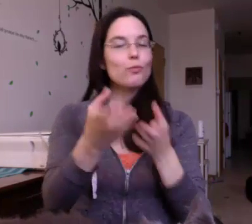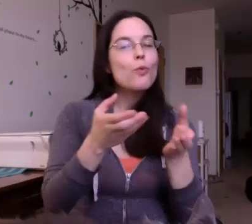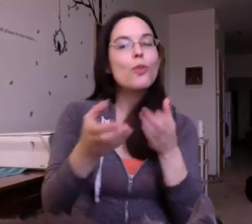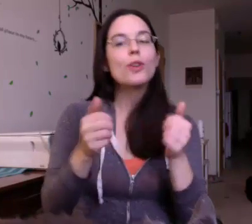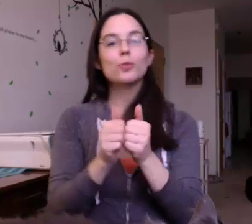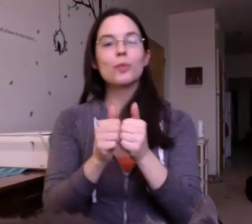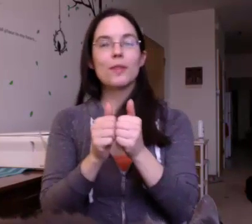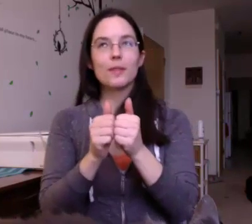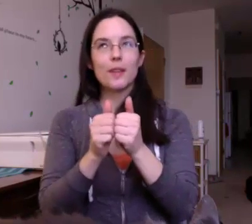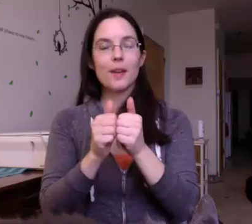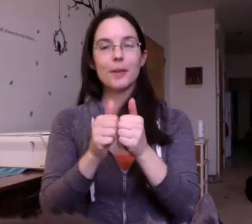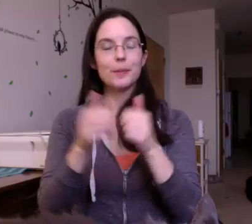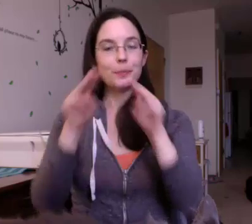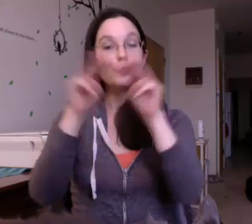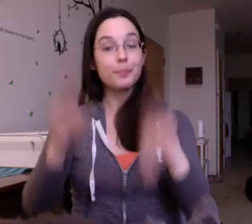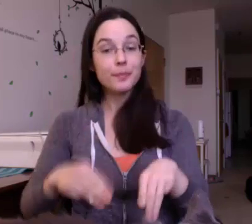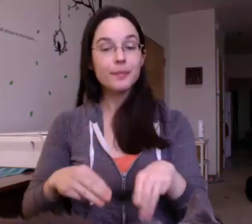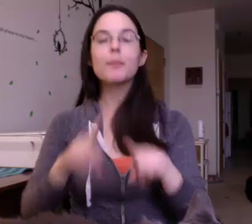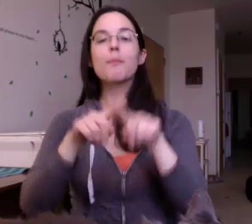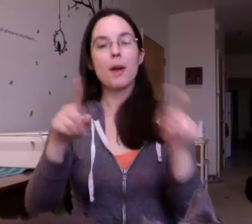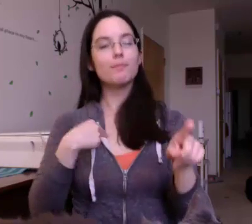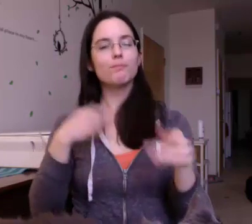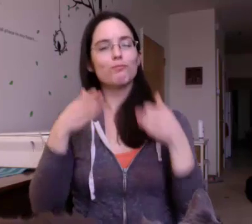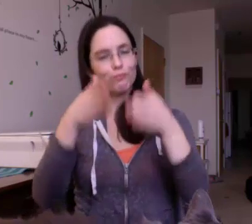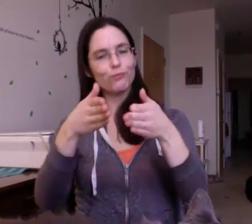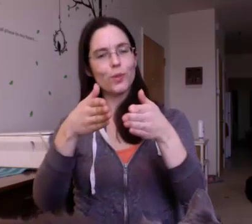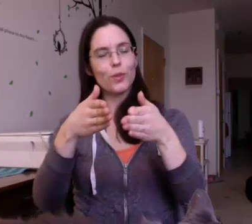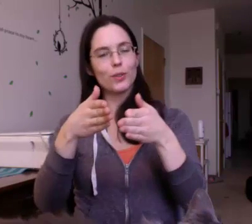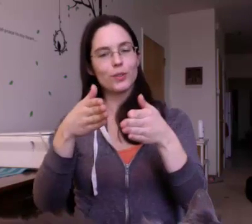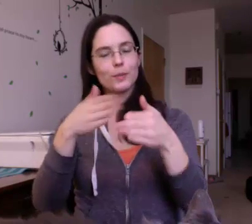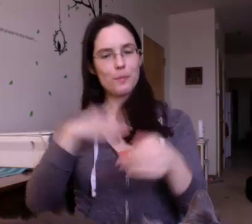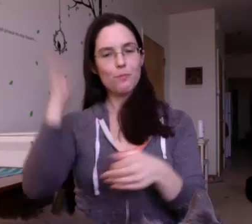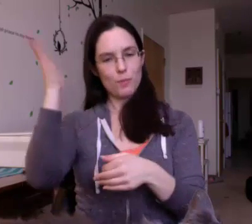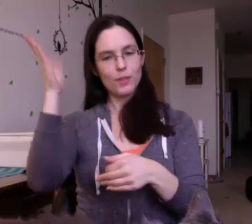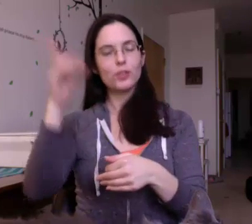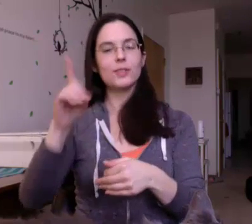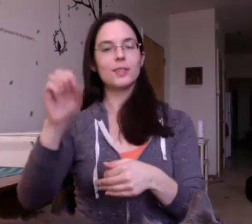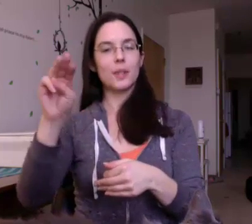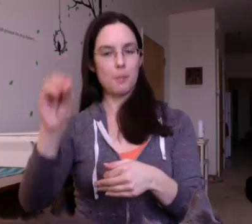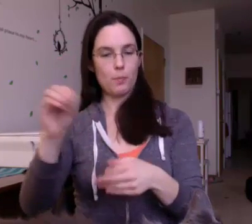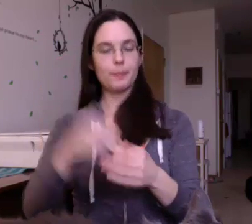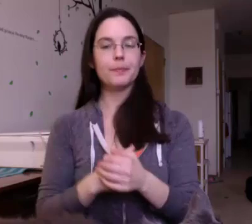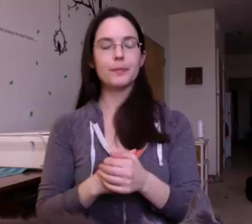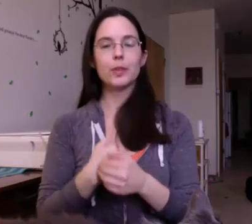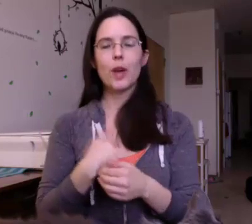lot of stories about why we did this. I think my personal story is explained very simply in the slide, and it's access.